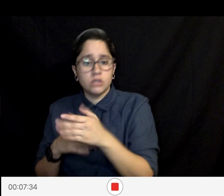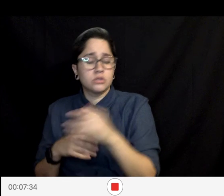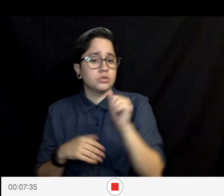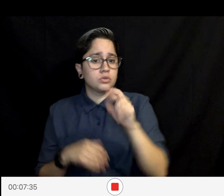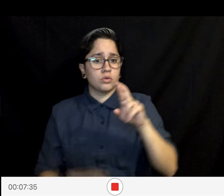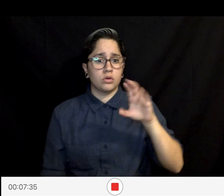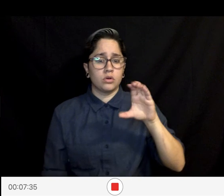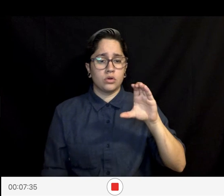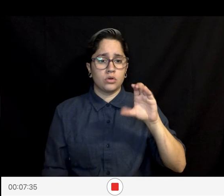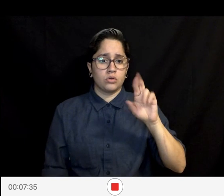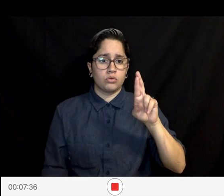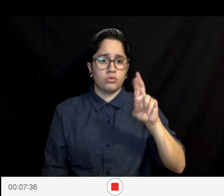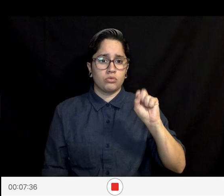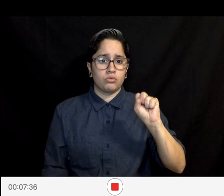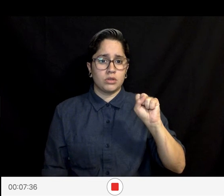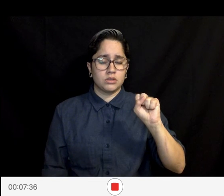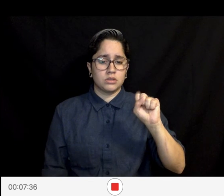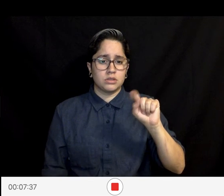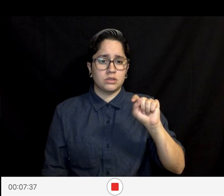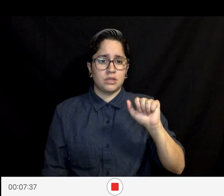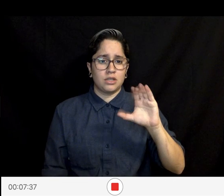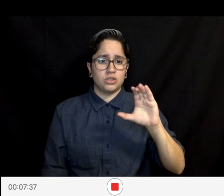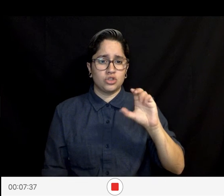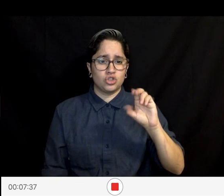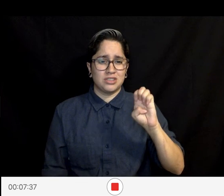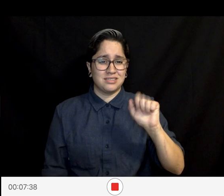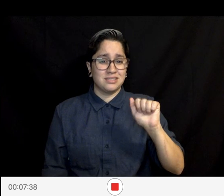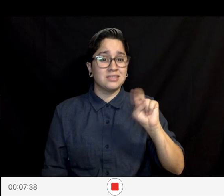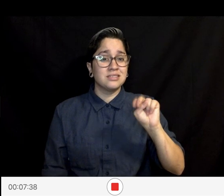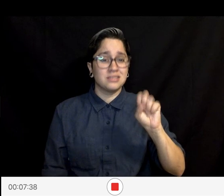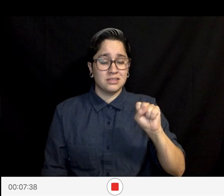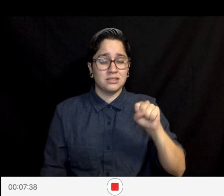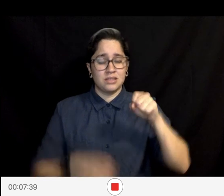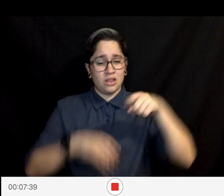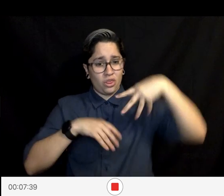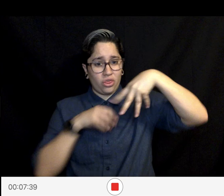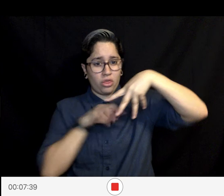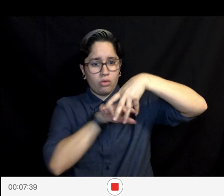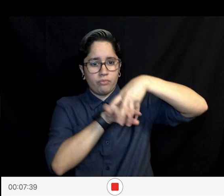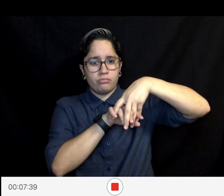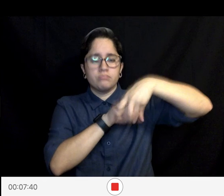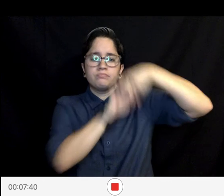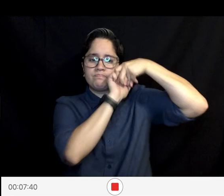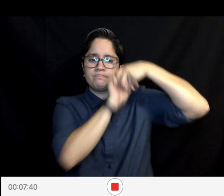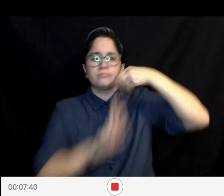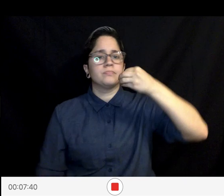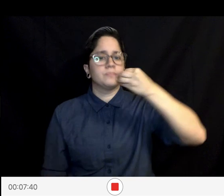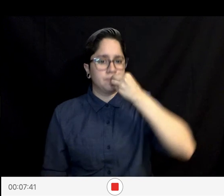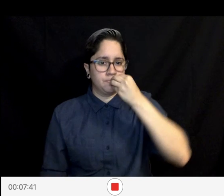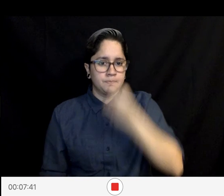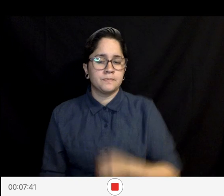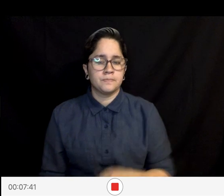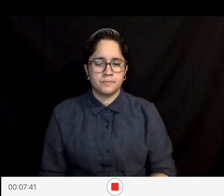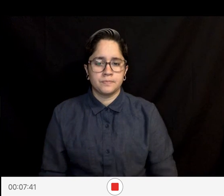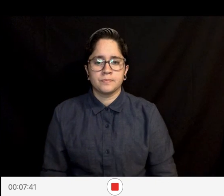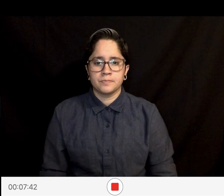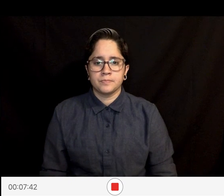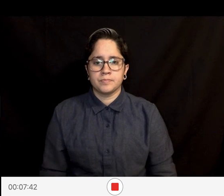Jellyfish mainly sting for one of two reasons: as a defense mechanism or a way to capture their prey.